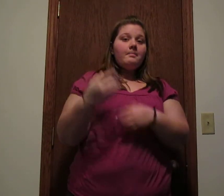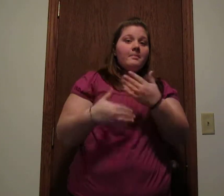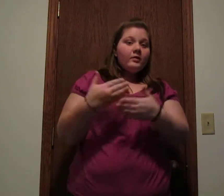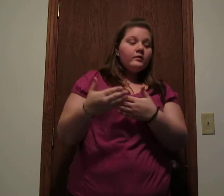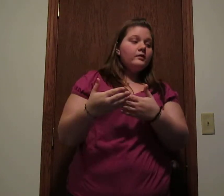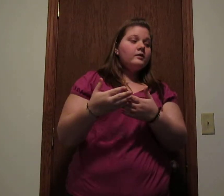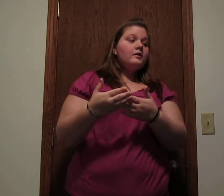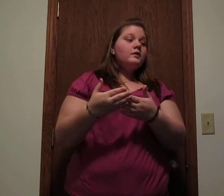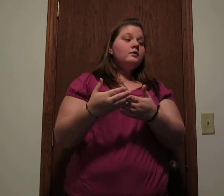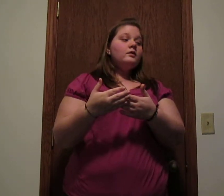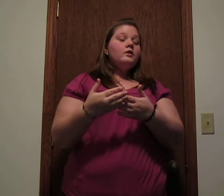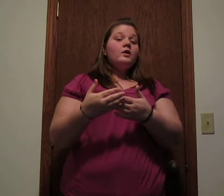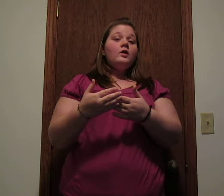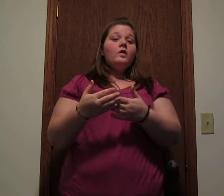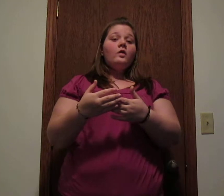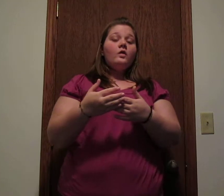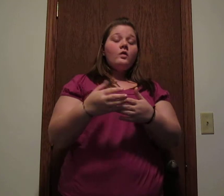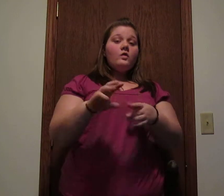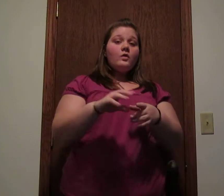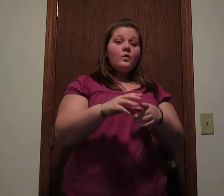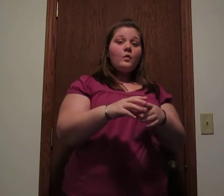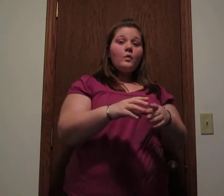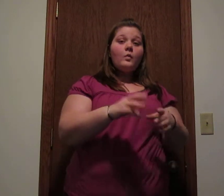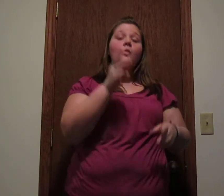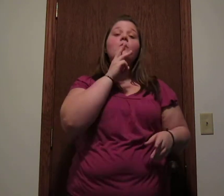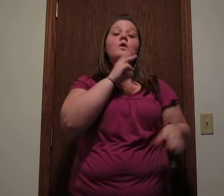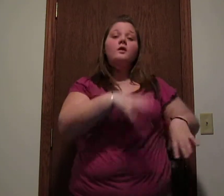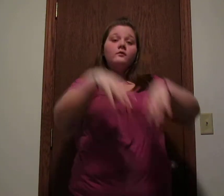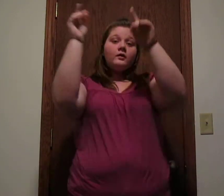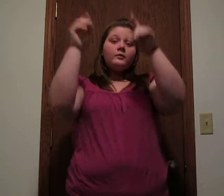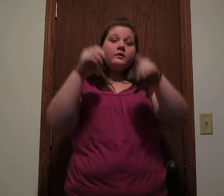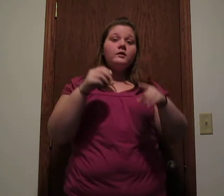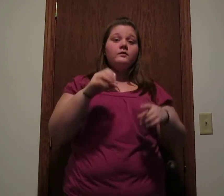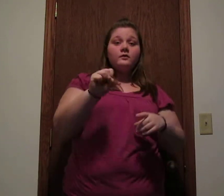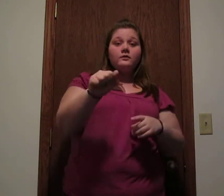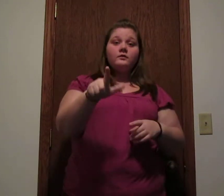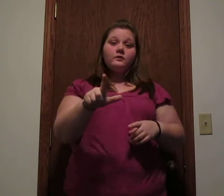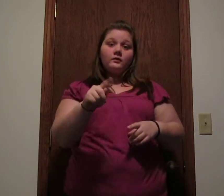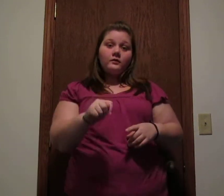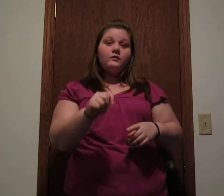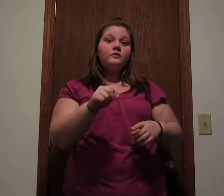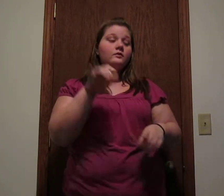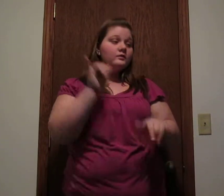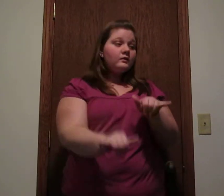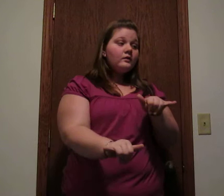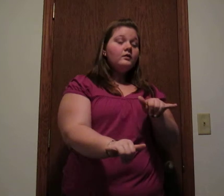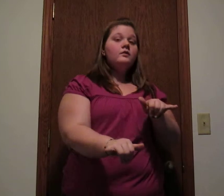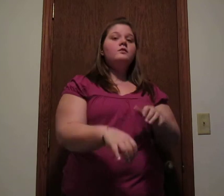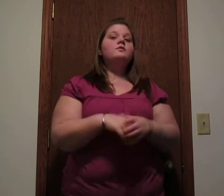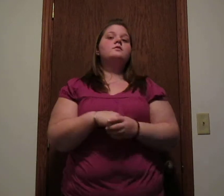Okay. Salt stays, evaporation, water rises to the top, runs down the side, you can collect that fresh water. Now, evaporation, this is